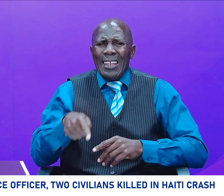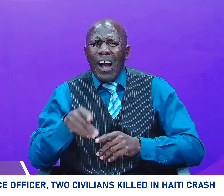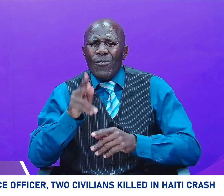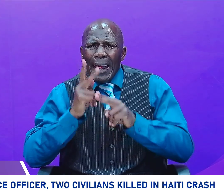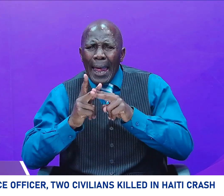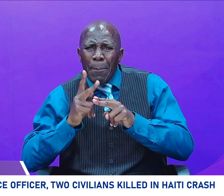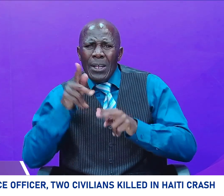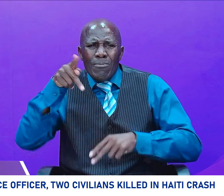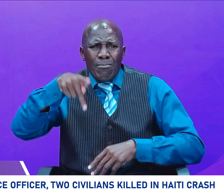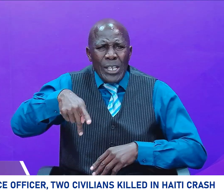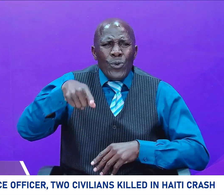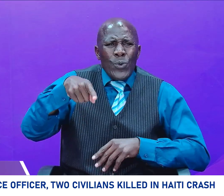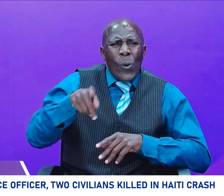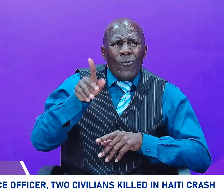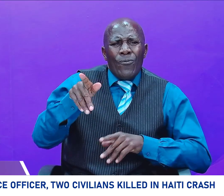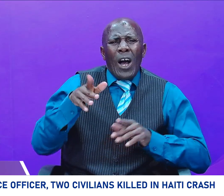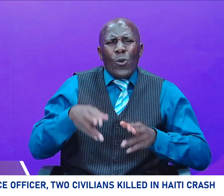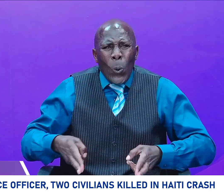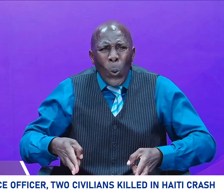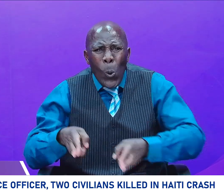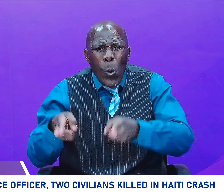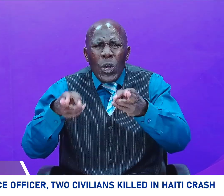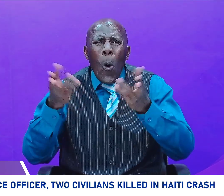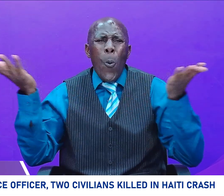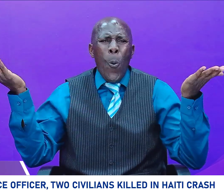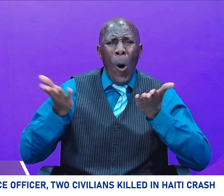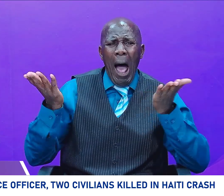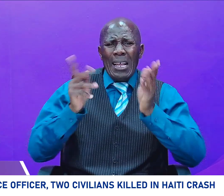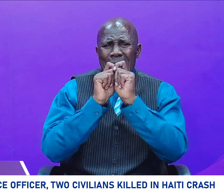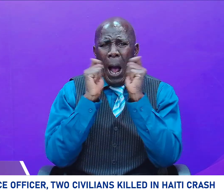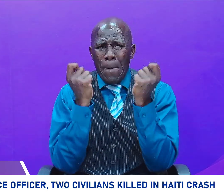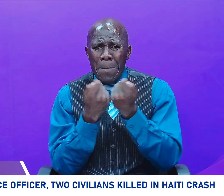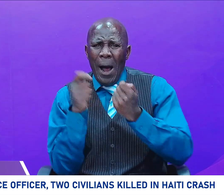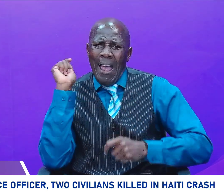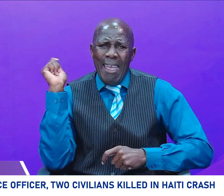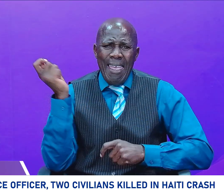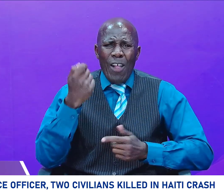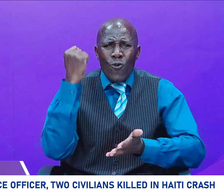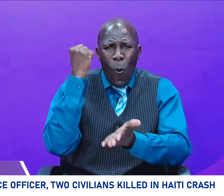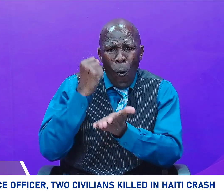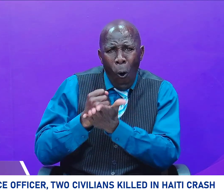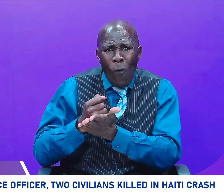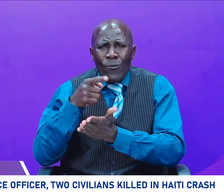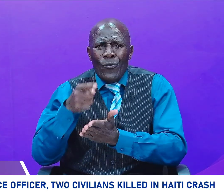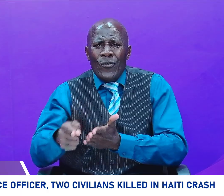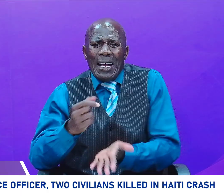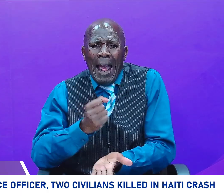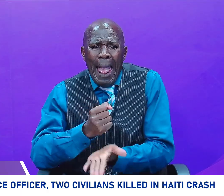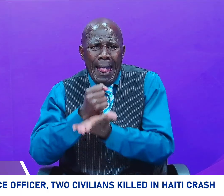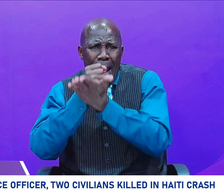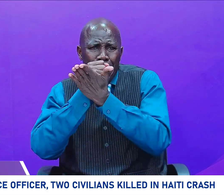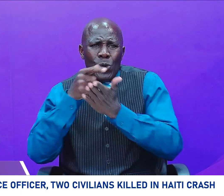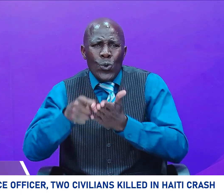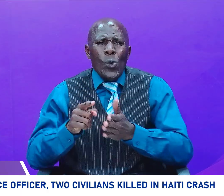The accident occurred along the Kenskoff Pinton Vile Road, while a team of Kenya